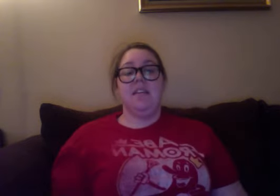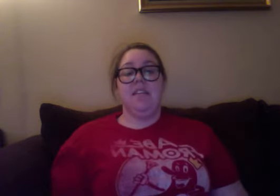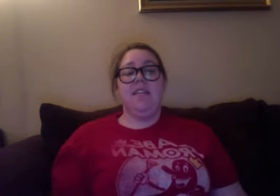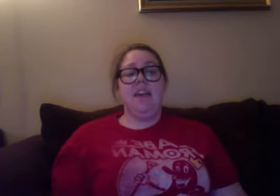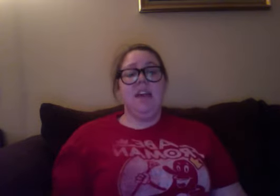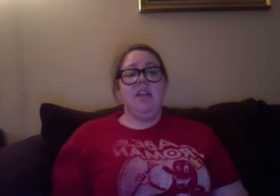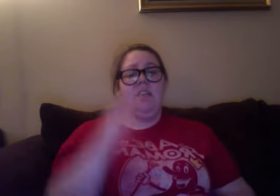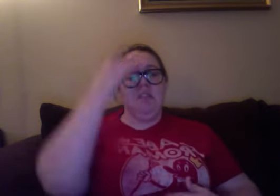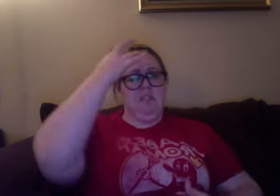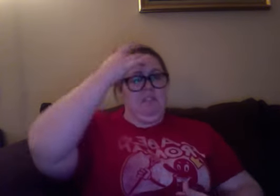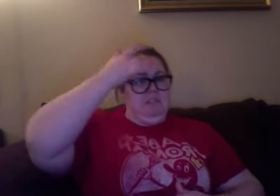sick,